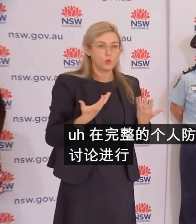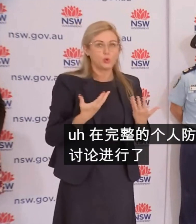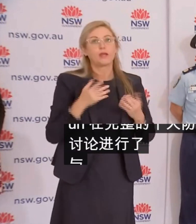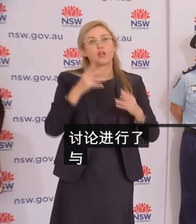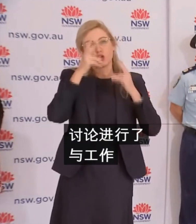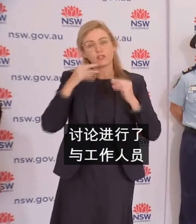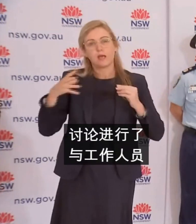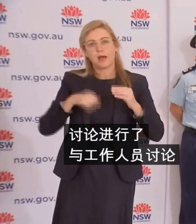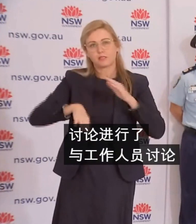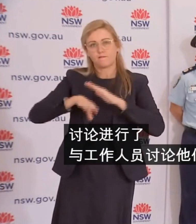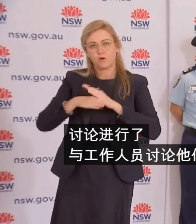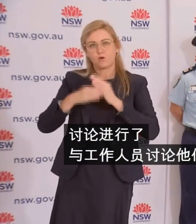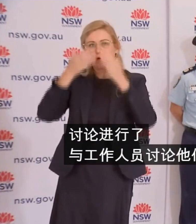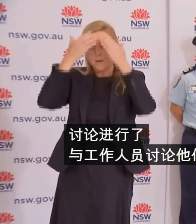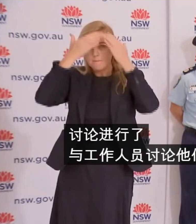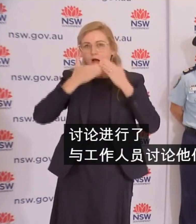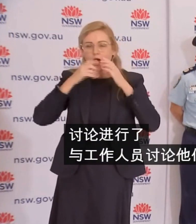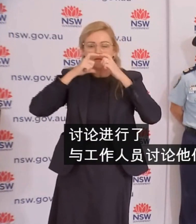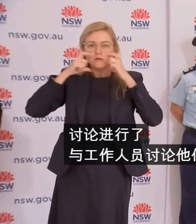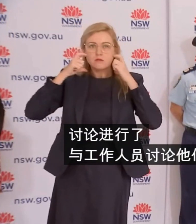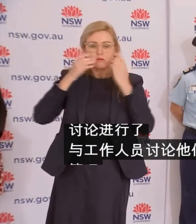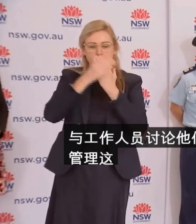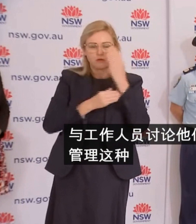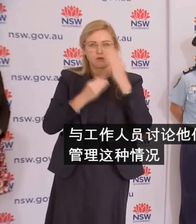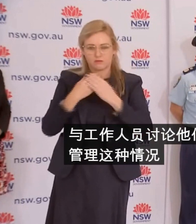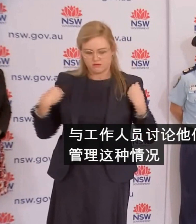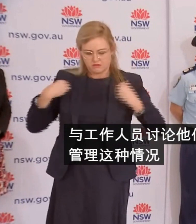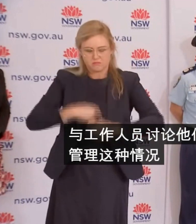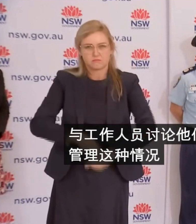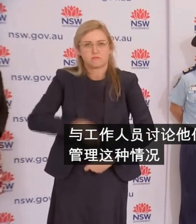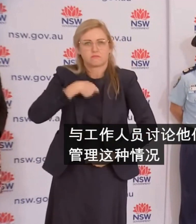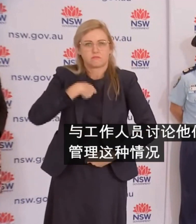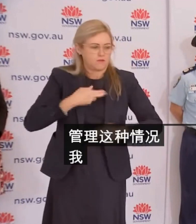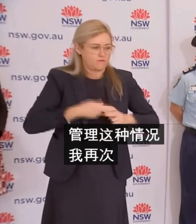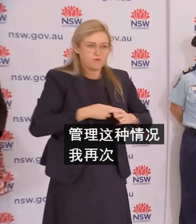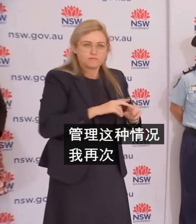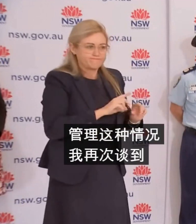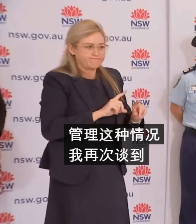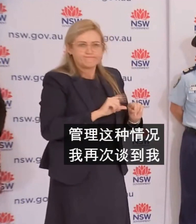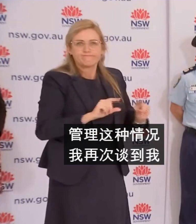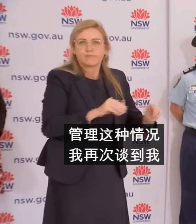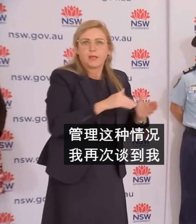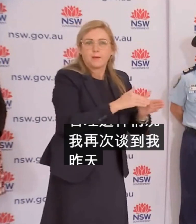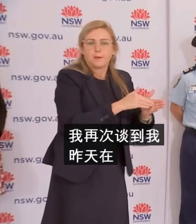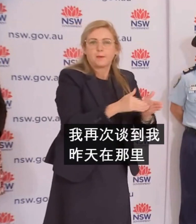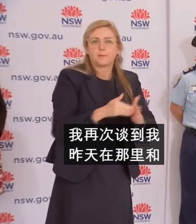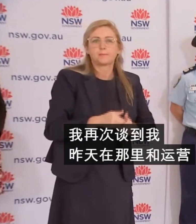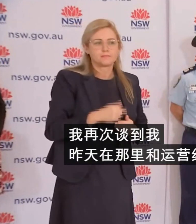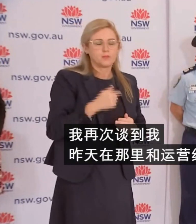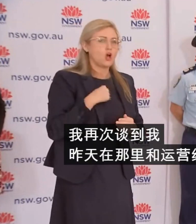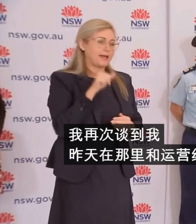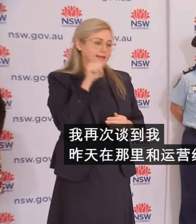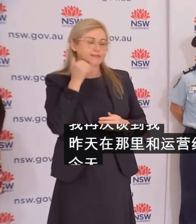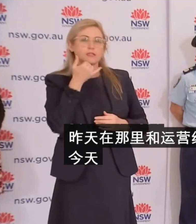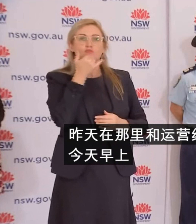discussions that took place with the staff about how they'd try and manage the situation. I spoke again. I spoke to the operations manager there